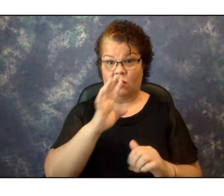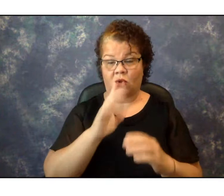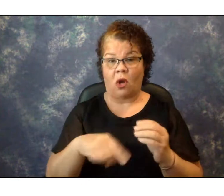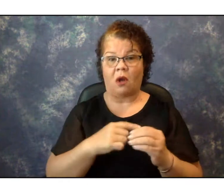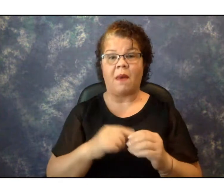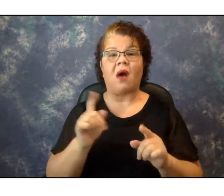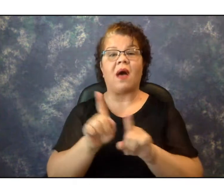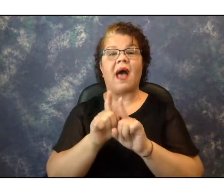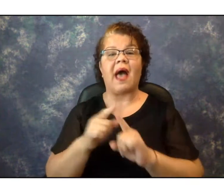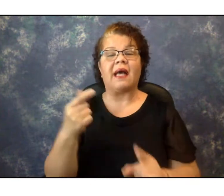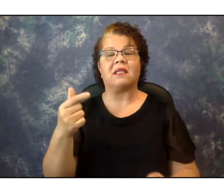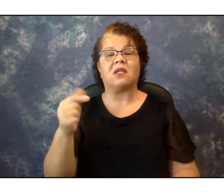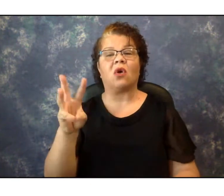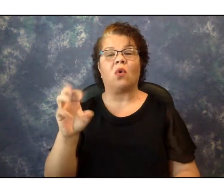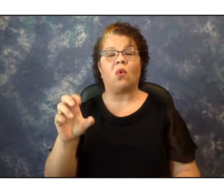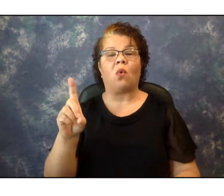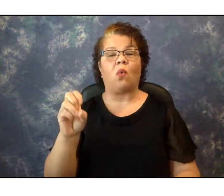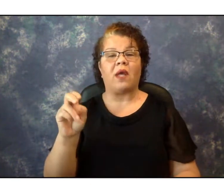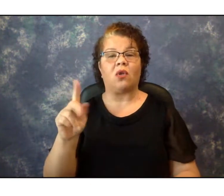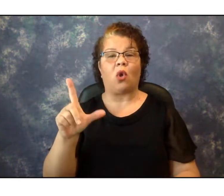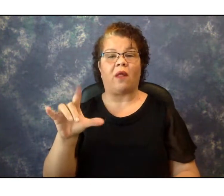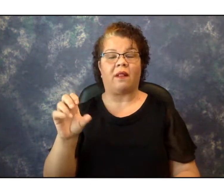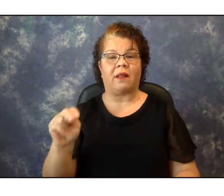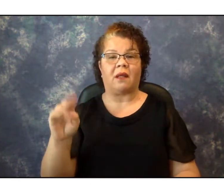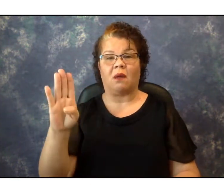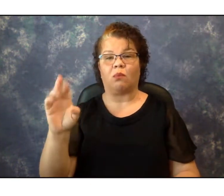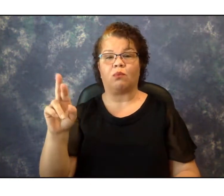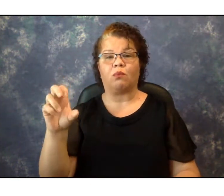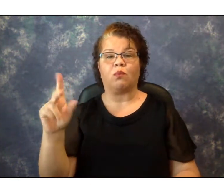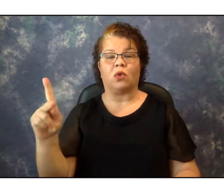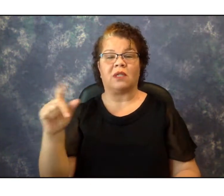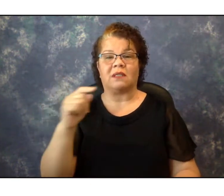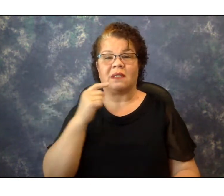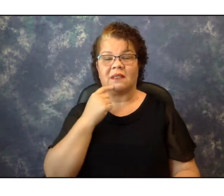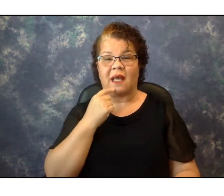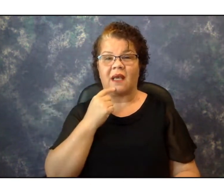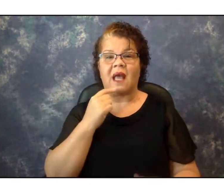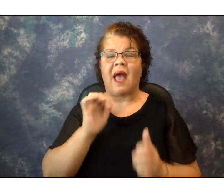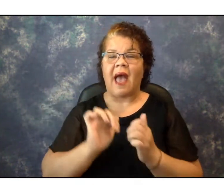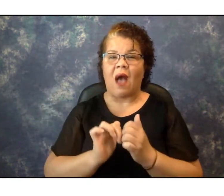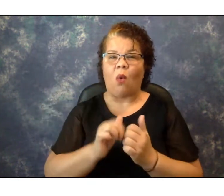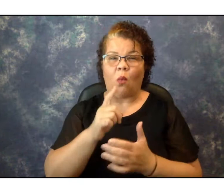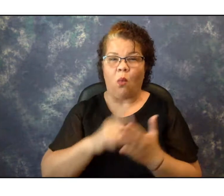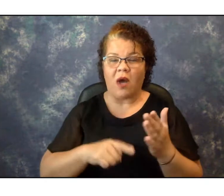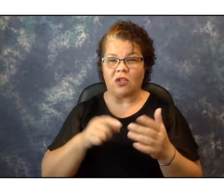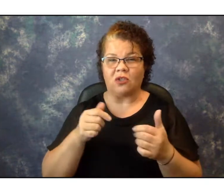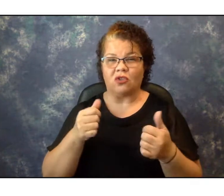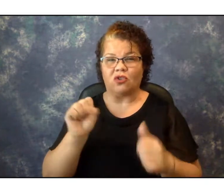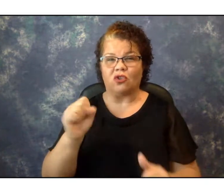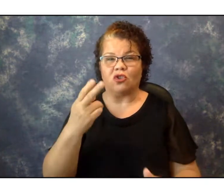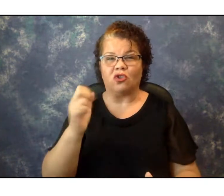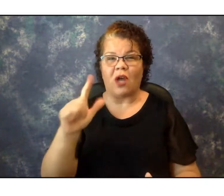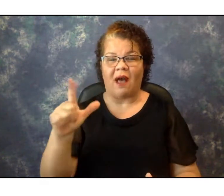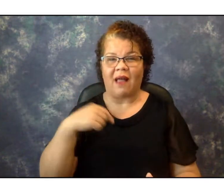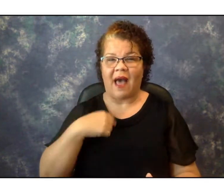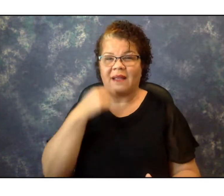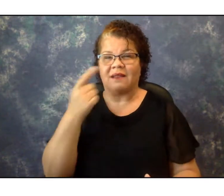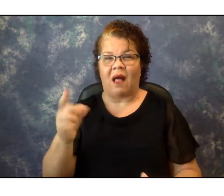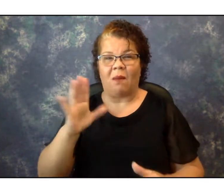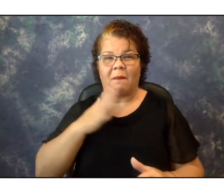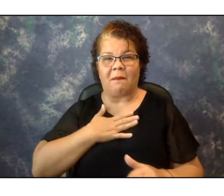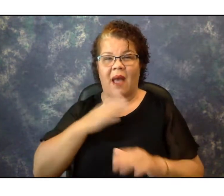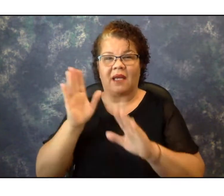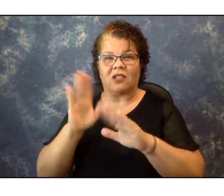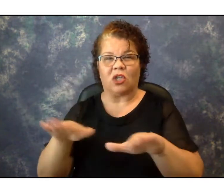shall I tell my children who are Black? Right. I mean, I can